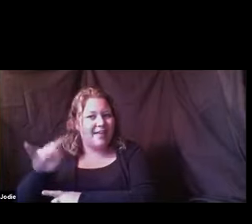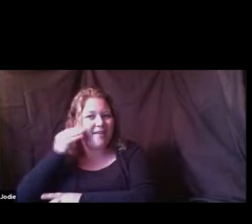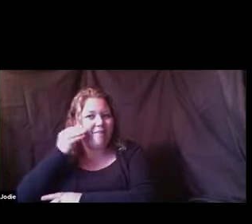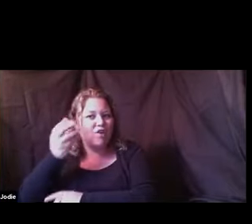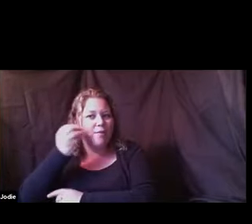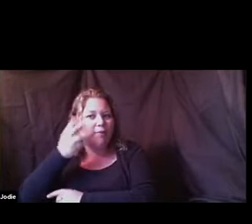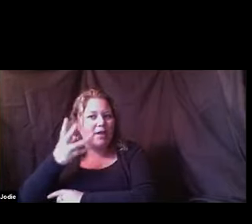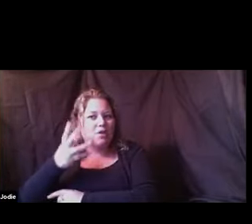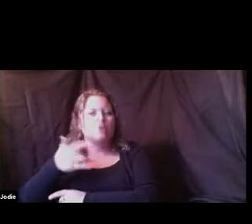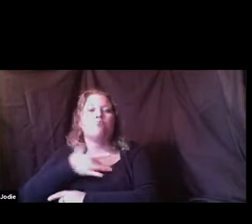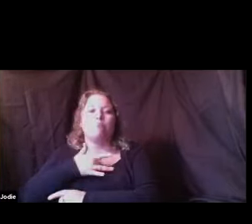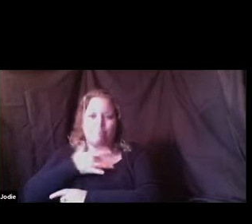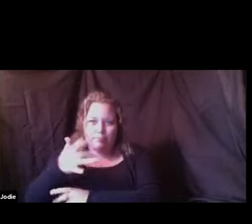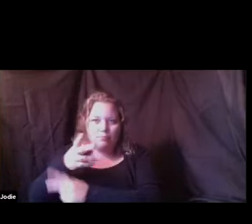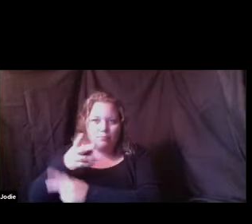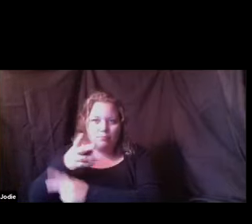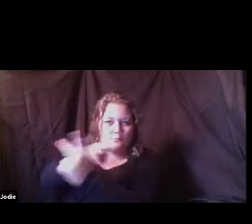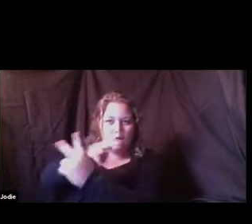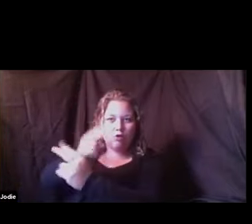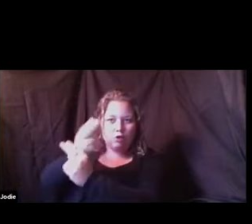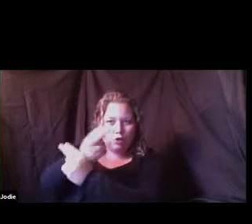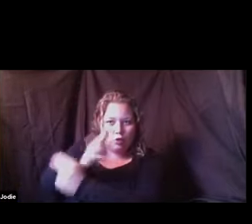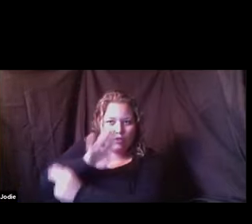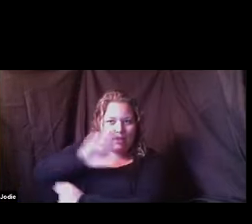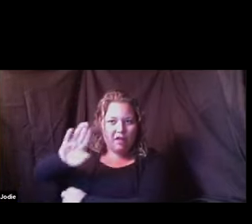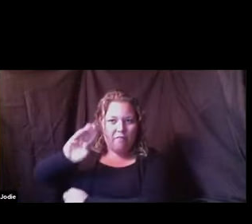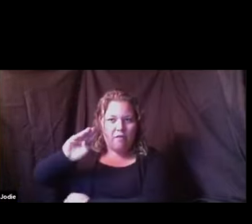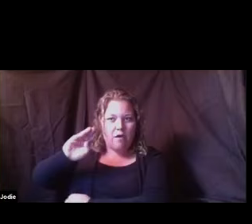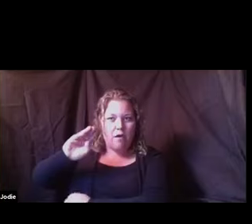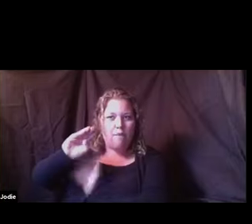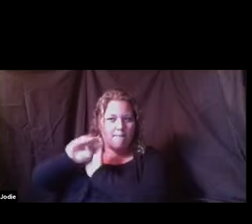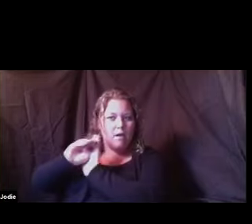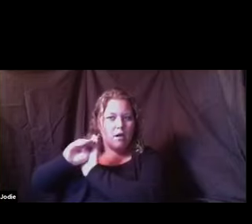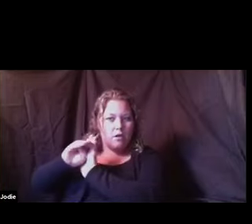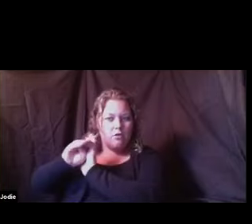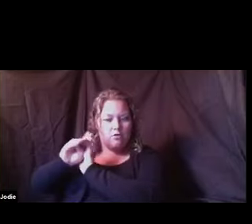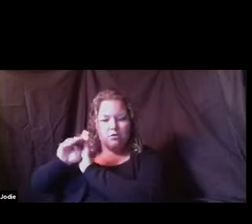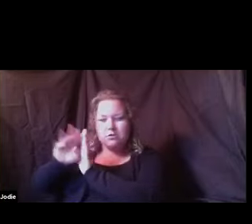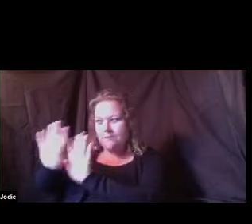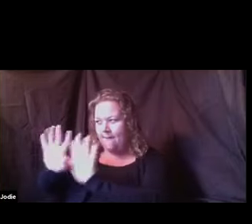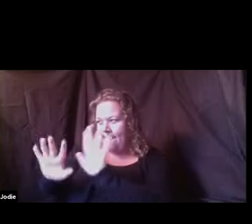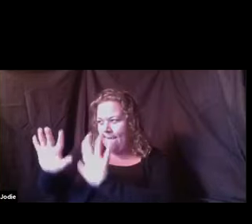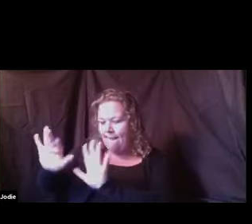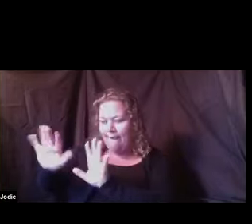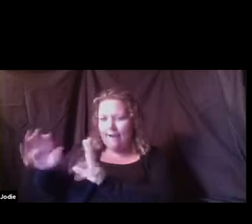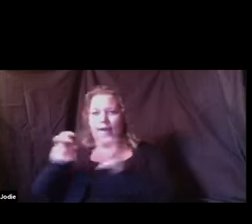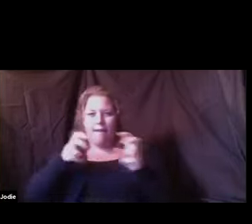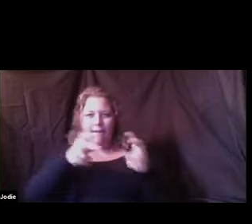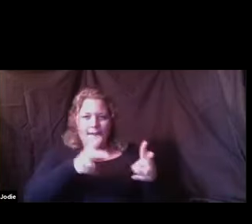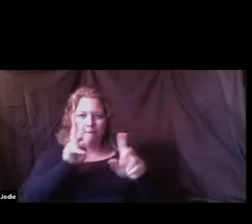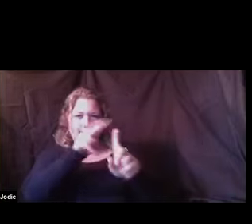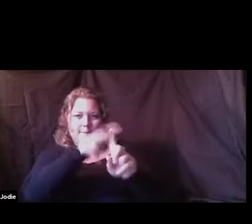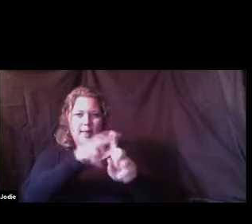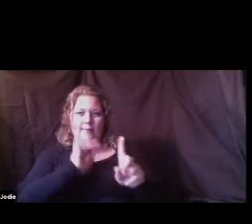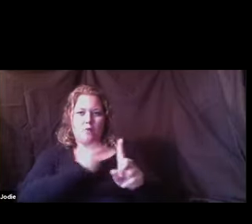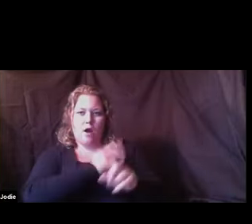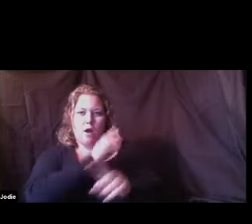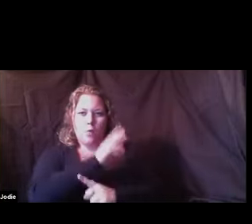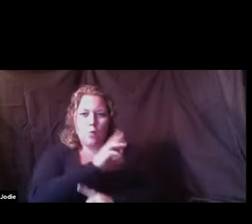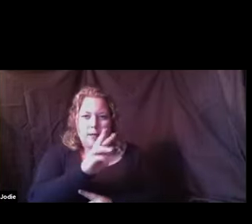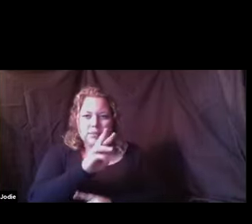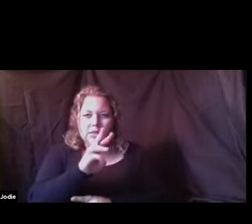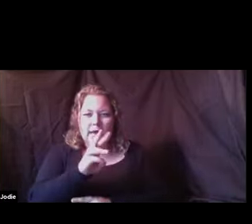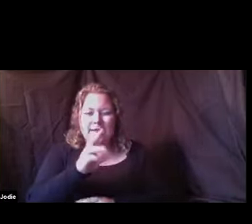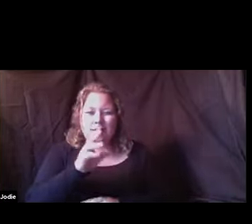reliable. So we used that as a model to build the categories, and we did a lot of research around